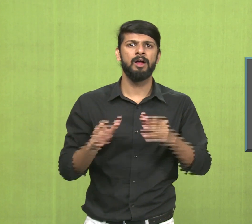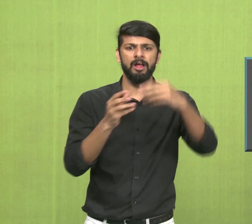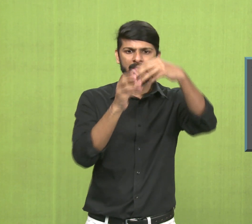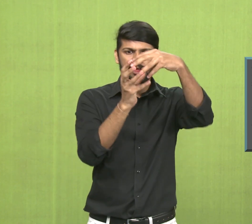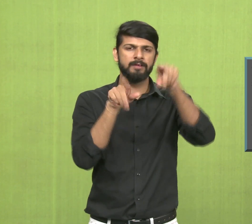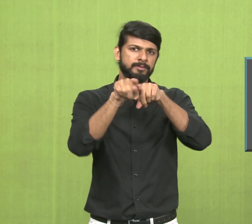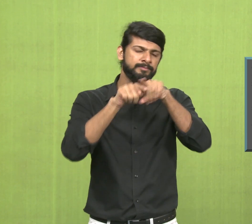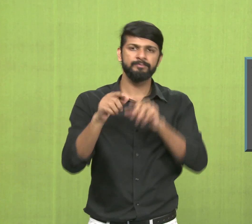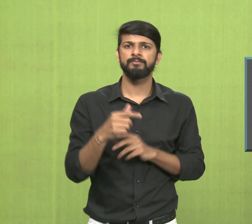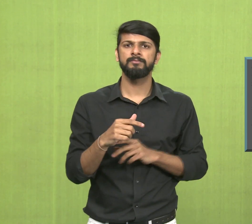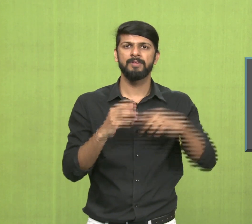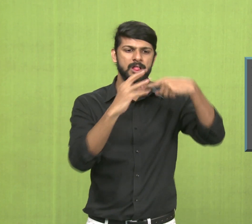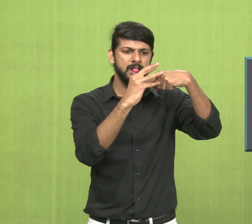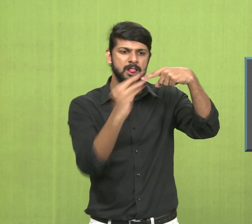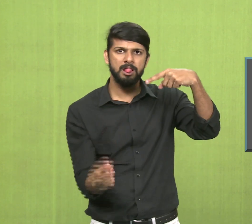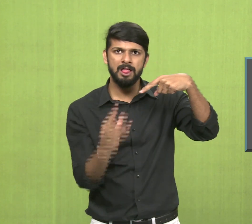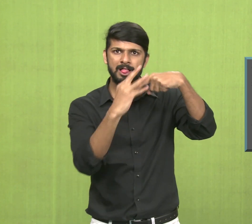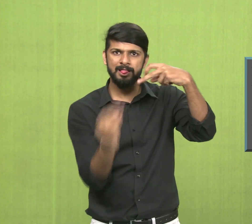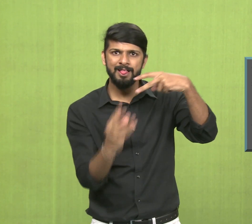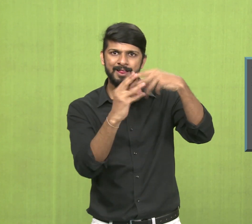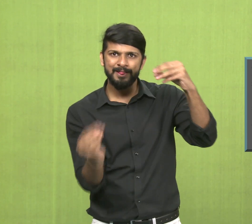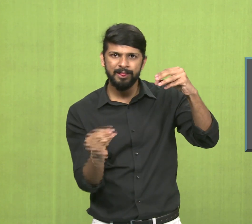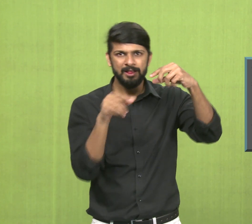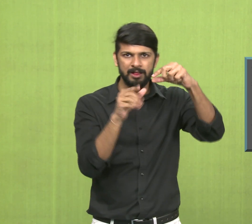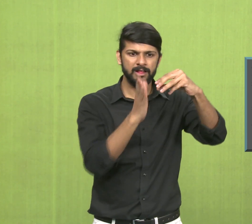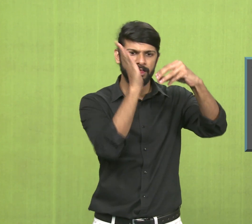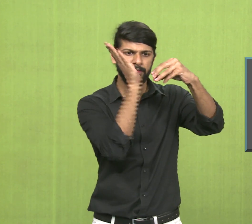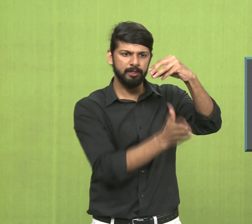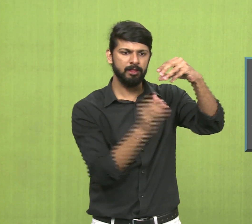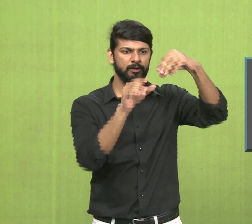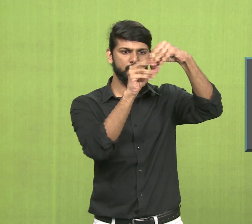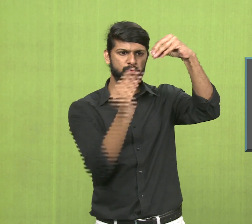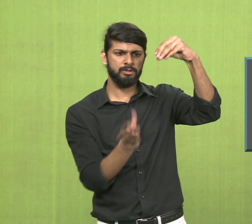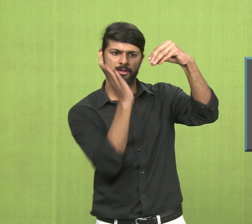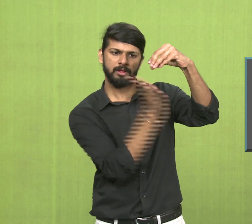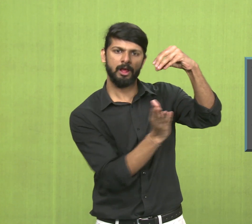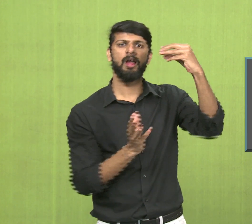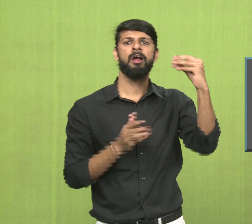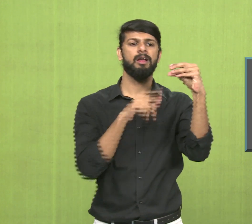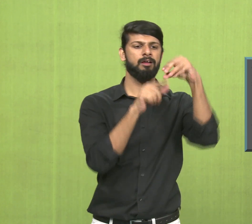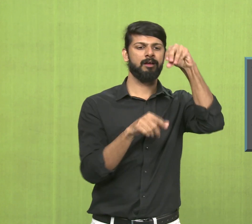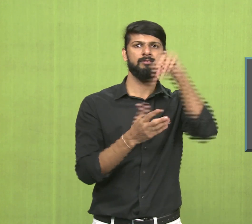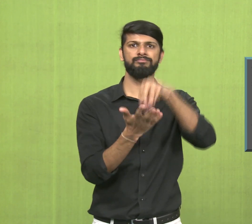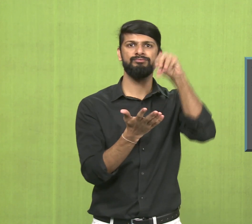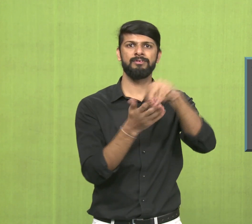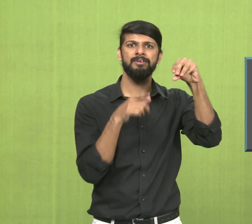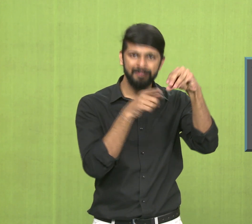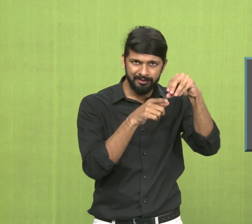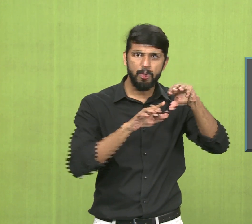Blocks are made with sections of different vegetables. For example, the okra can be cut